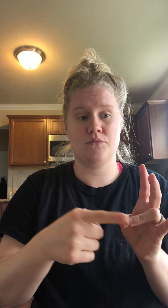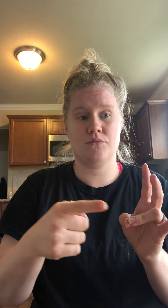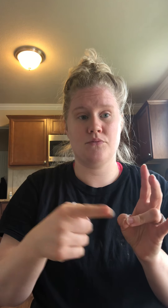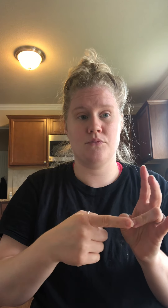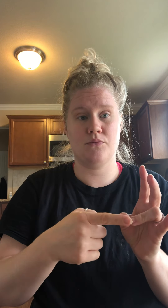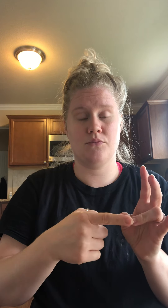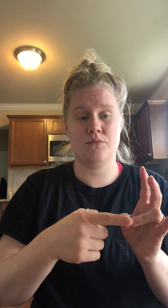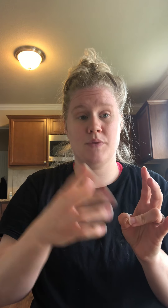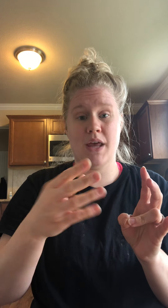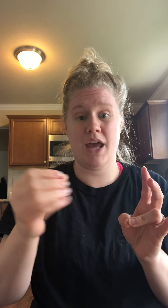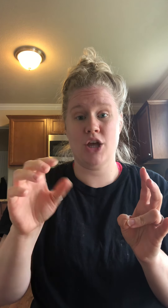and goose.